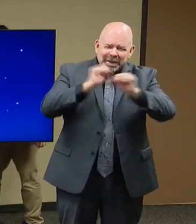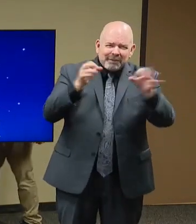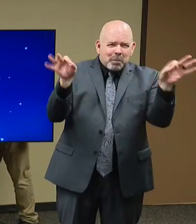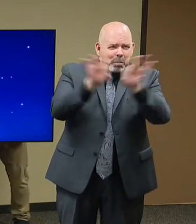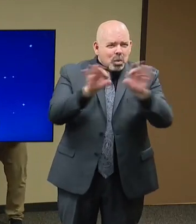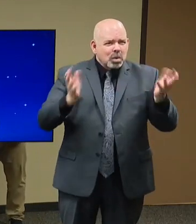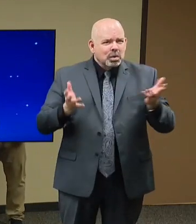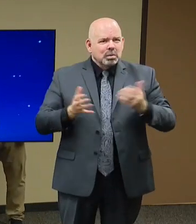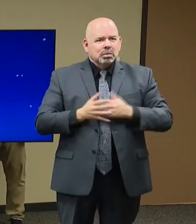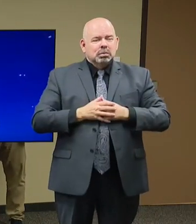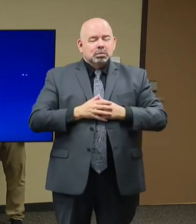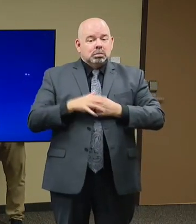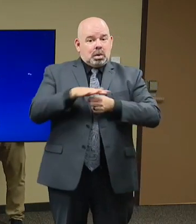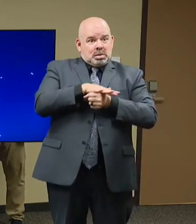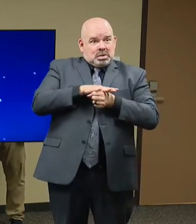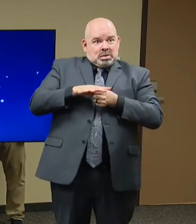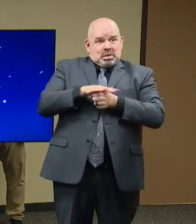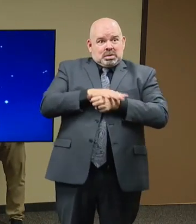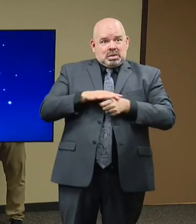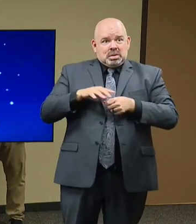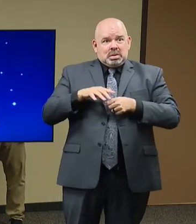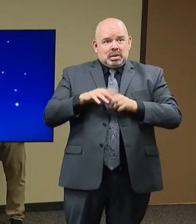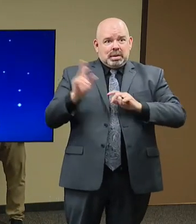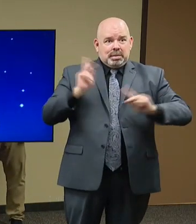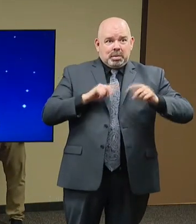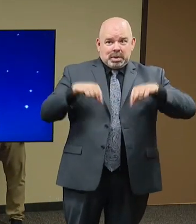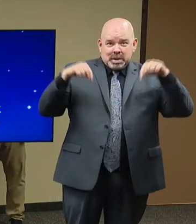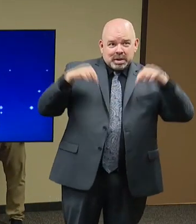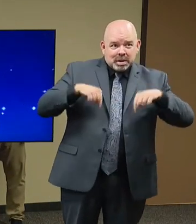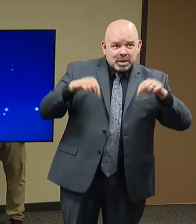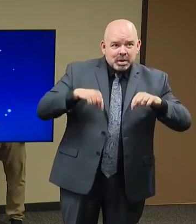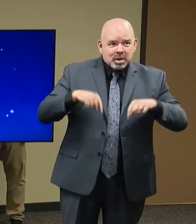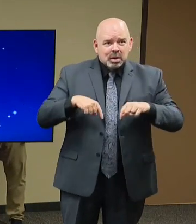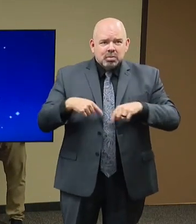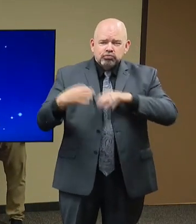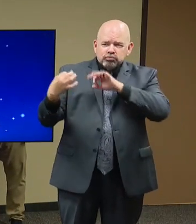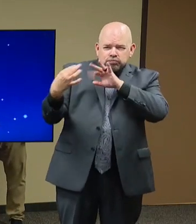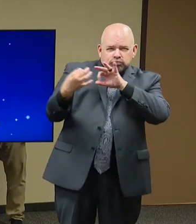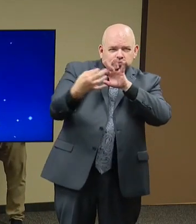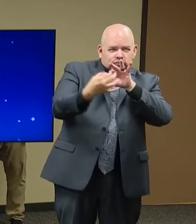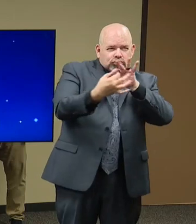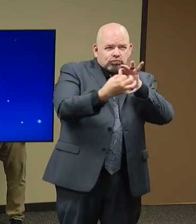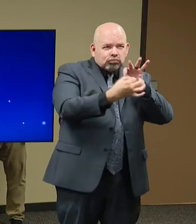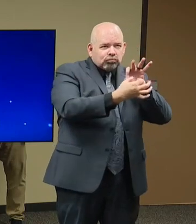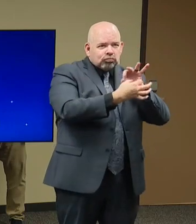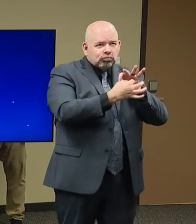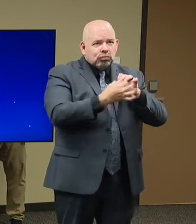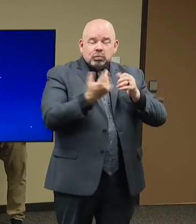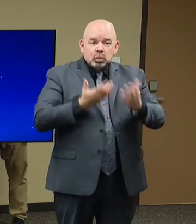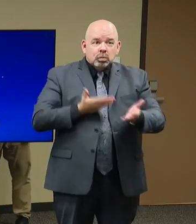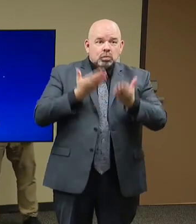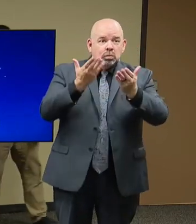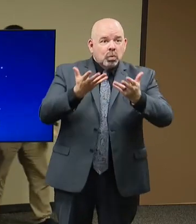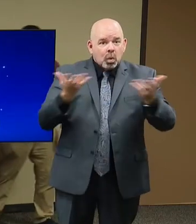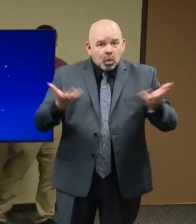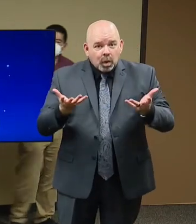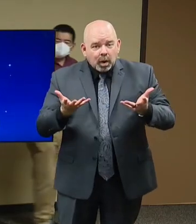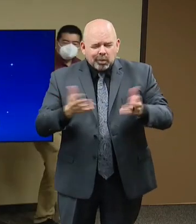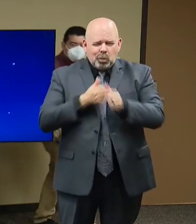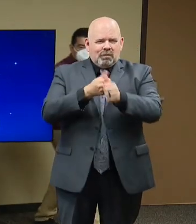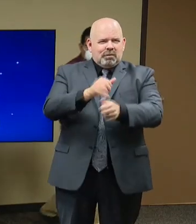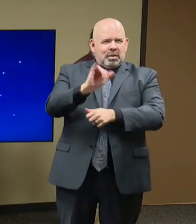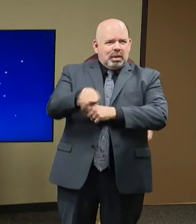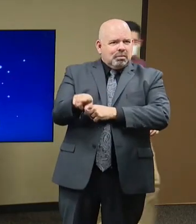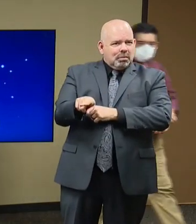based on actually what's going on at our local level? What are our recommendations? And that's what this continues to be. And